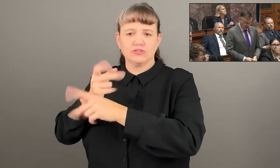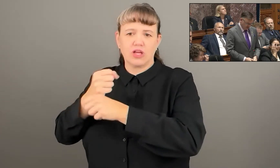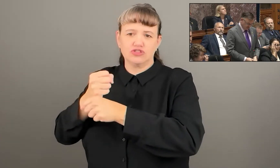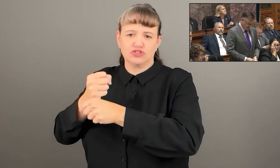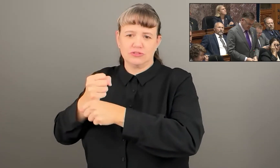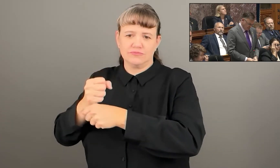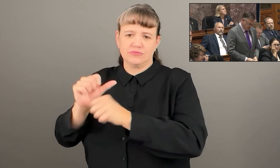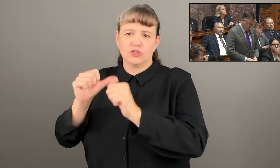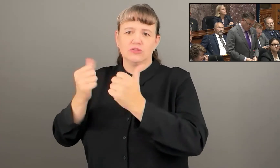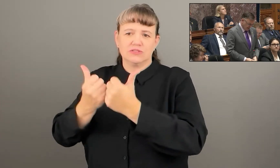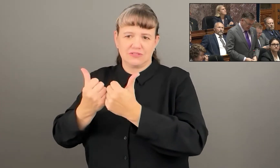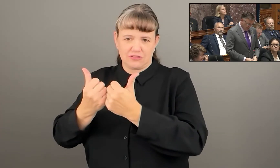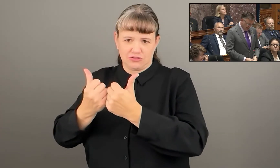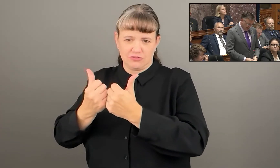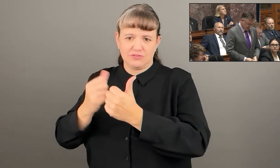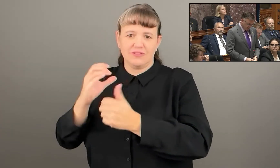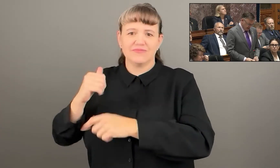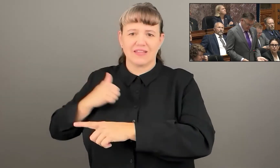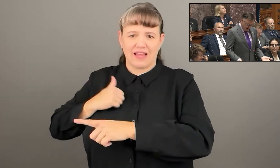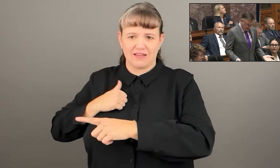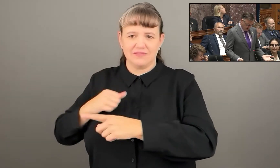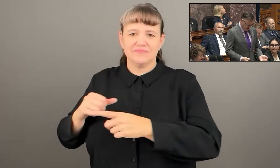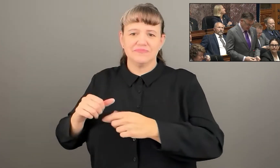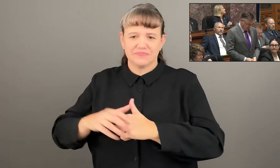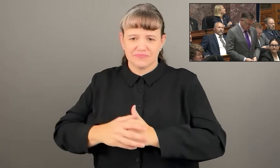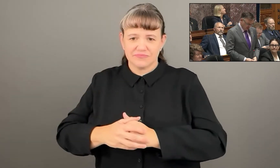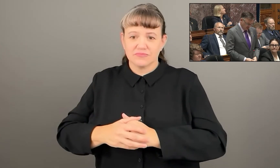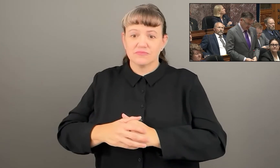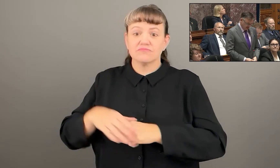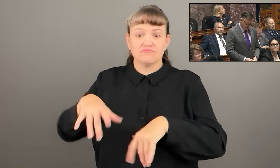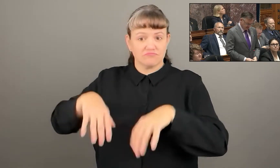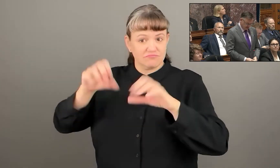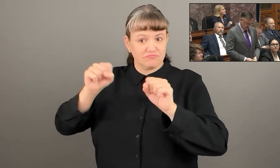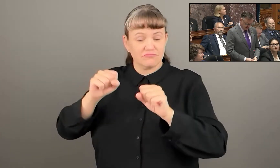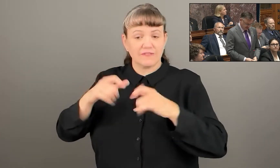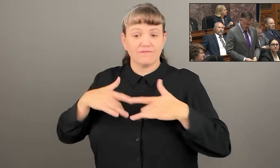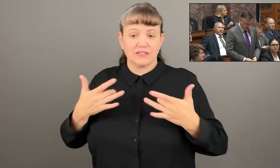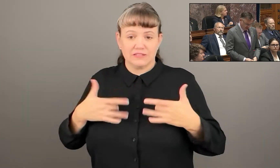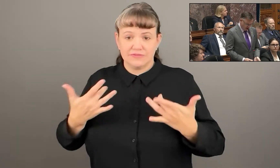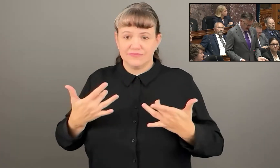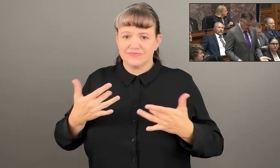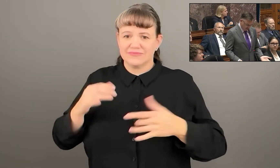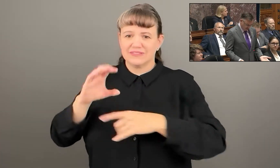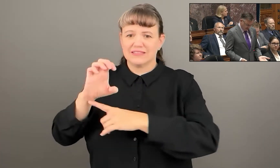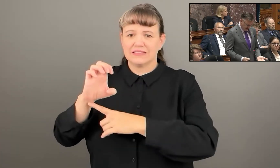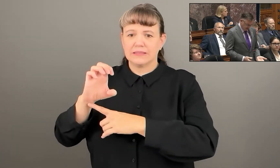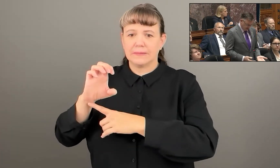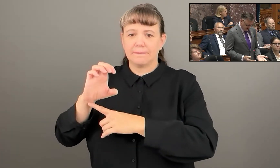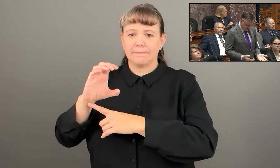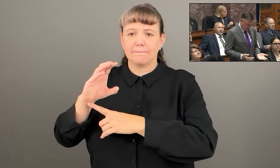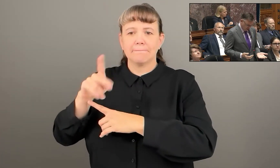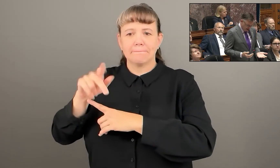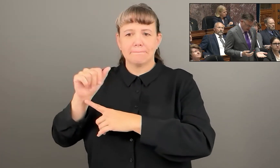with the individuals this morning. And EPAC, as they're known, is a lobby